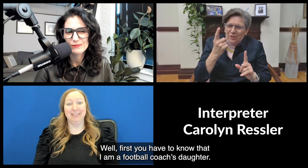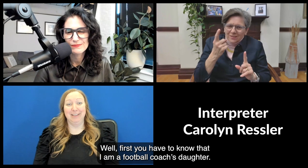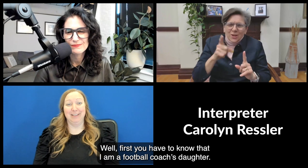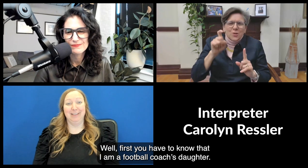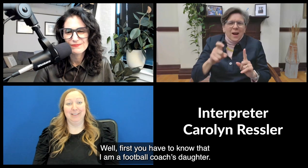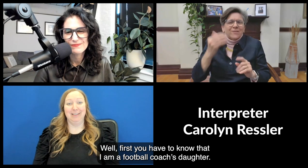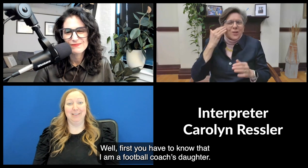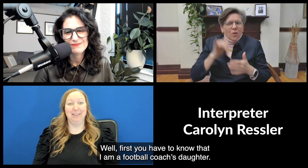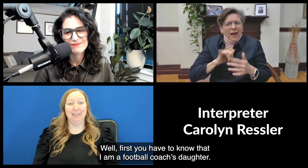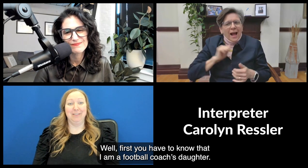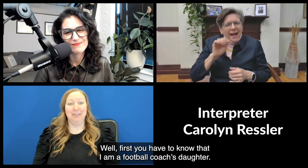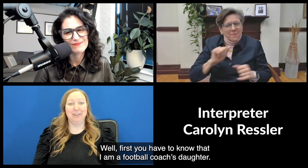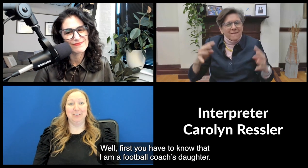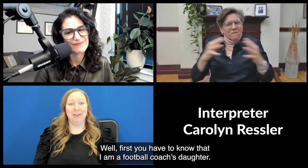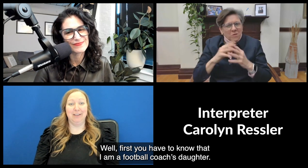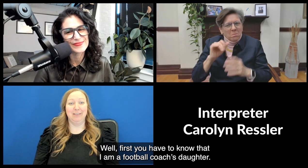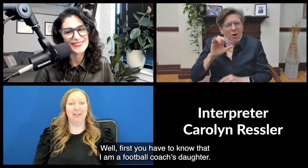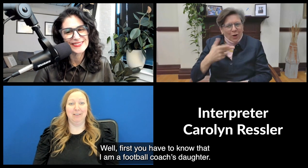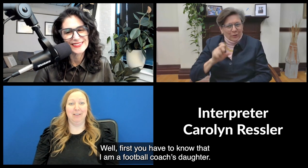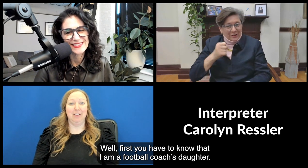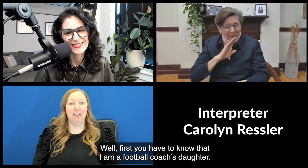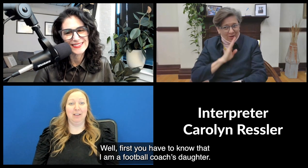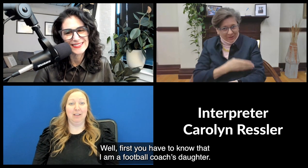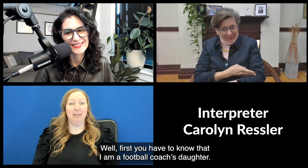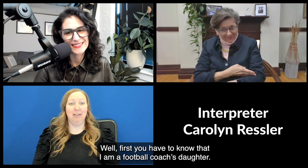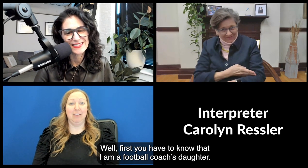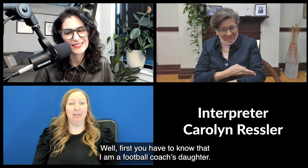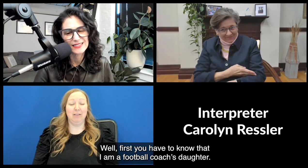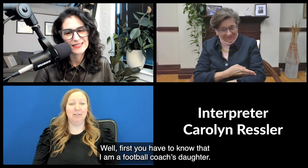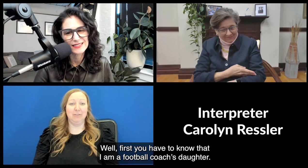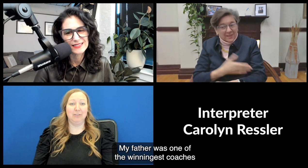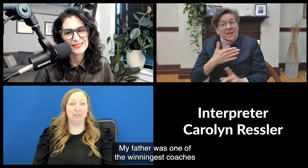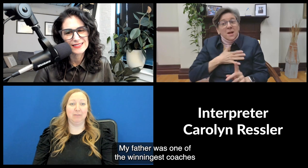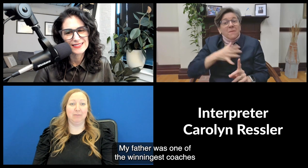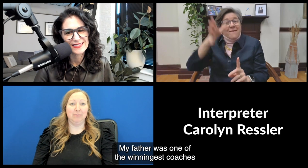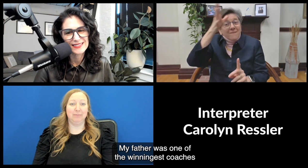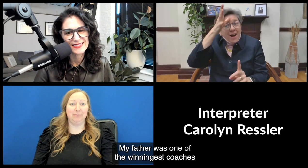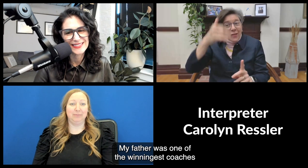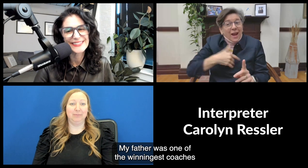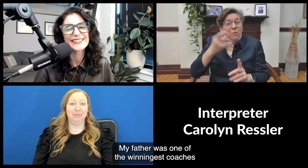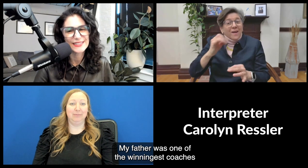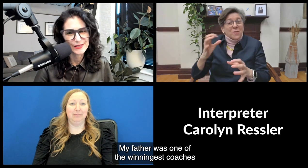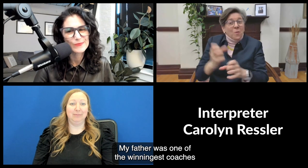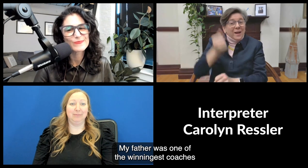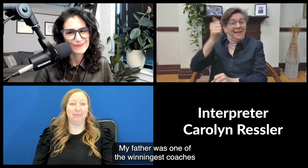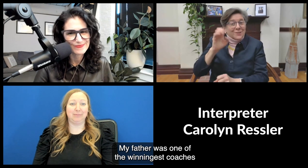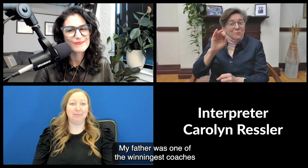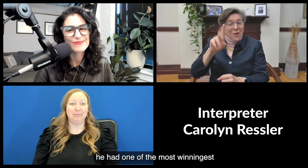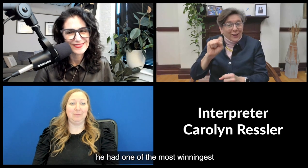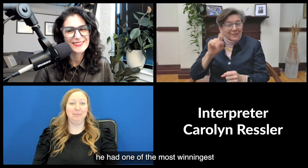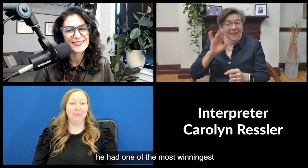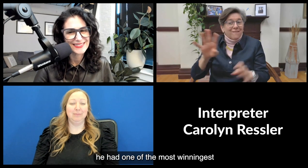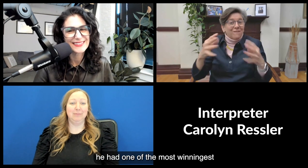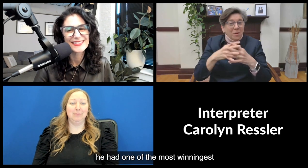Oh, I'd be happy to. Well, first, you have to know that I am a football coach's daughter. My father